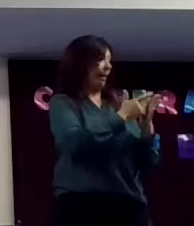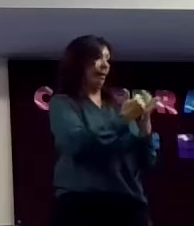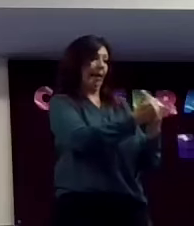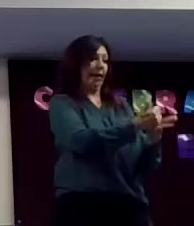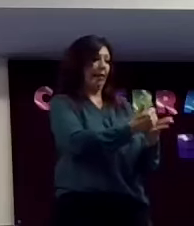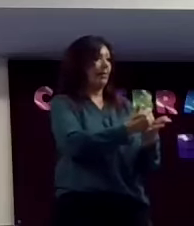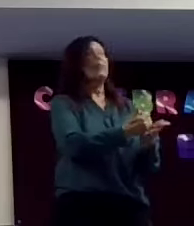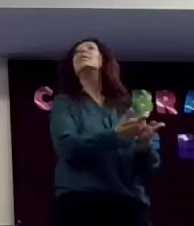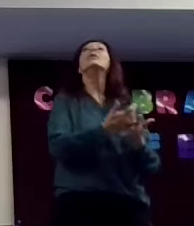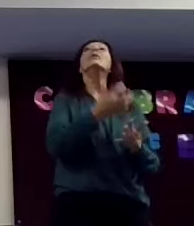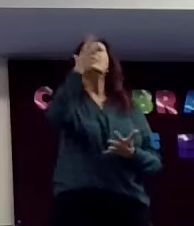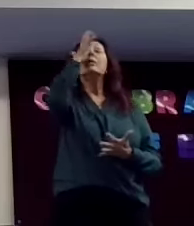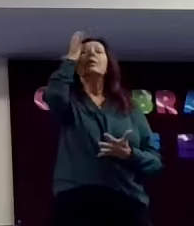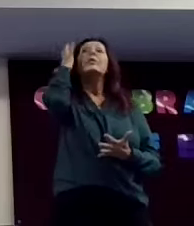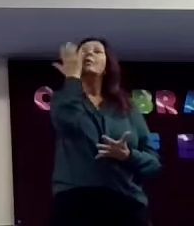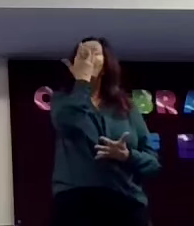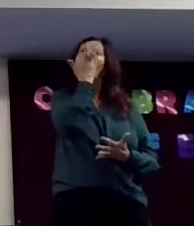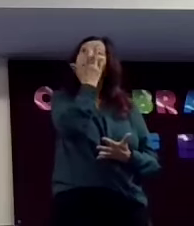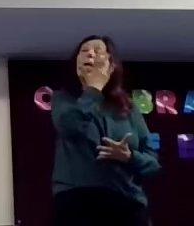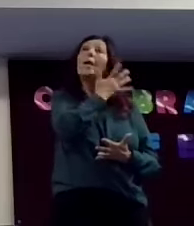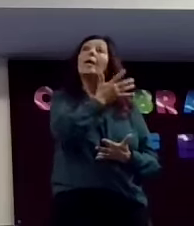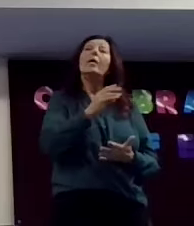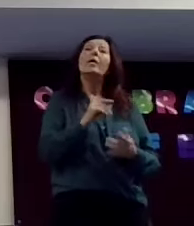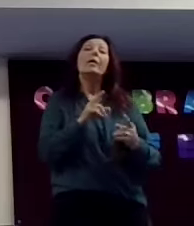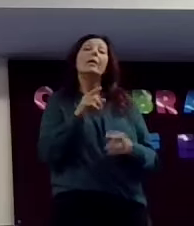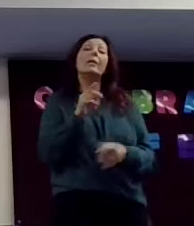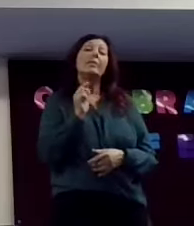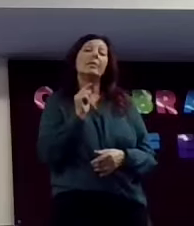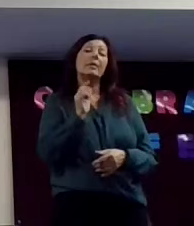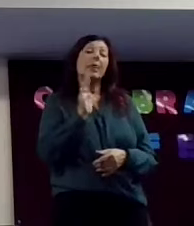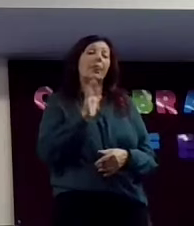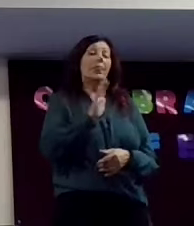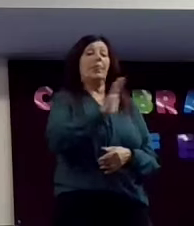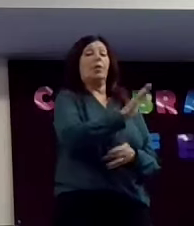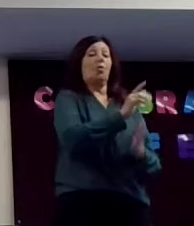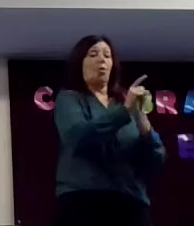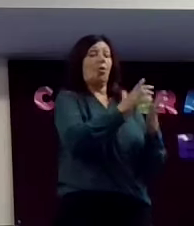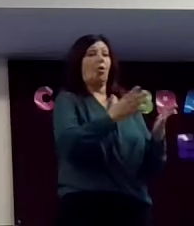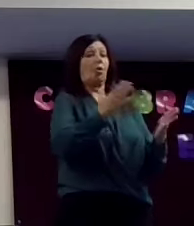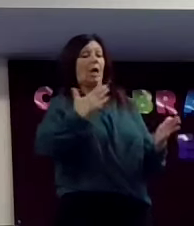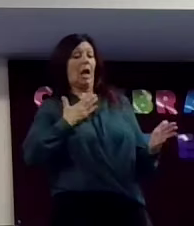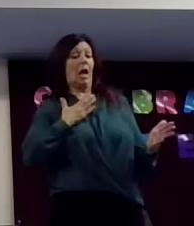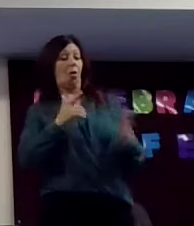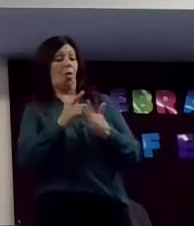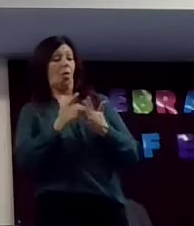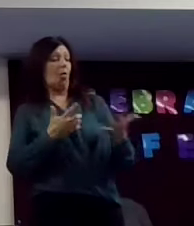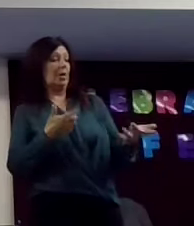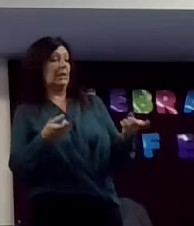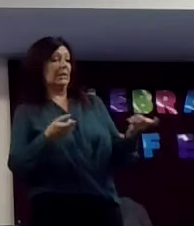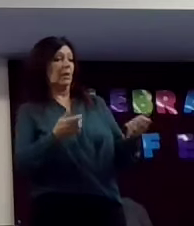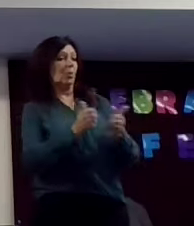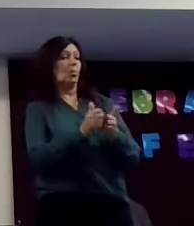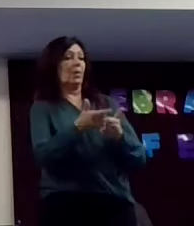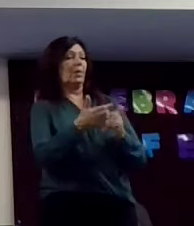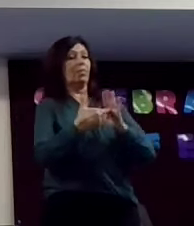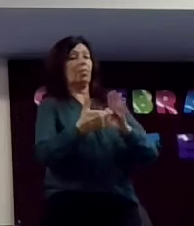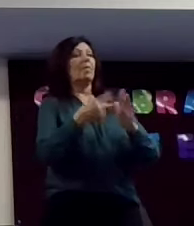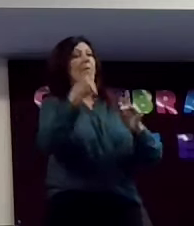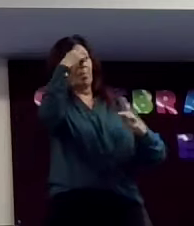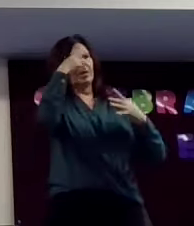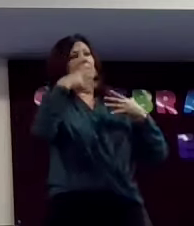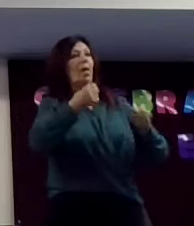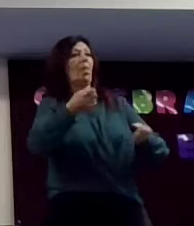Bureau or someone that they hired, you know, privately. Their lawyer and our lawyer are gonna deal with the representatives from the